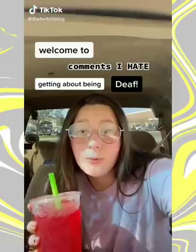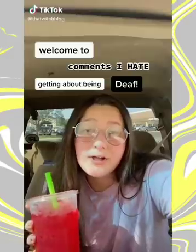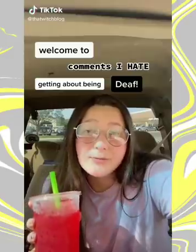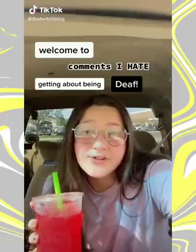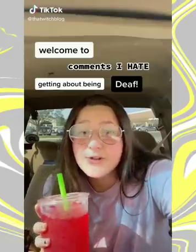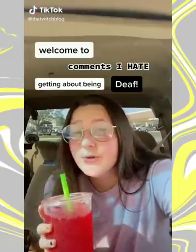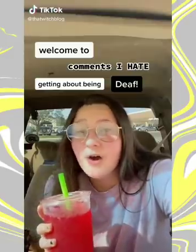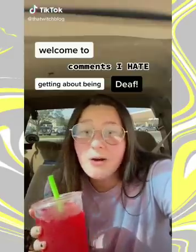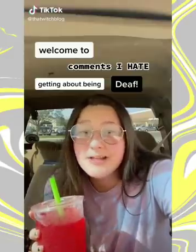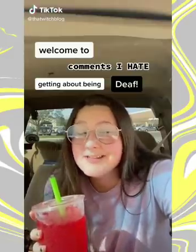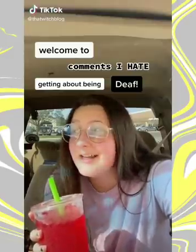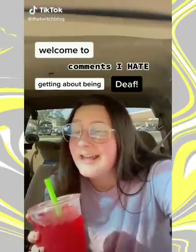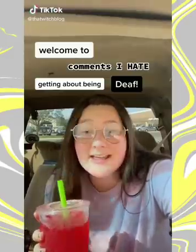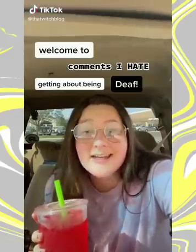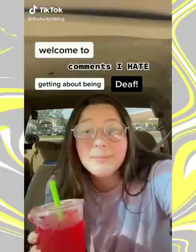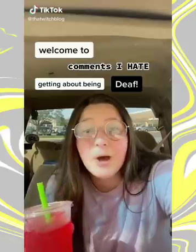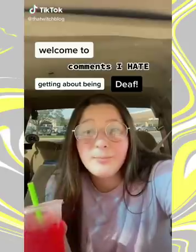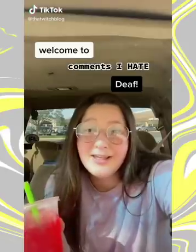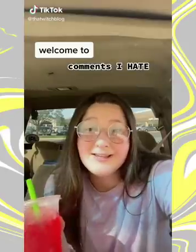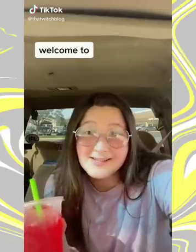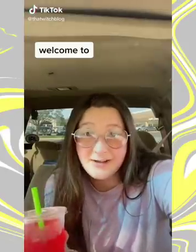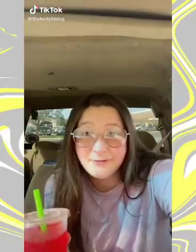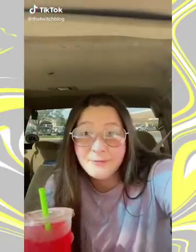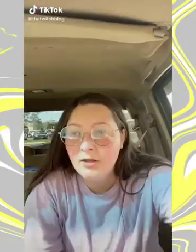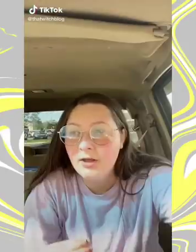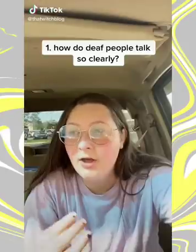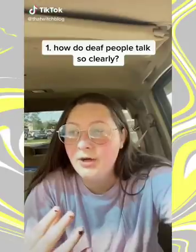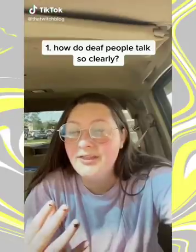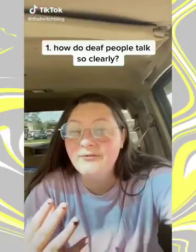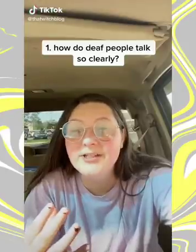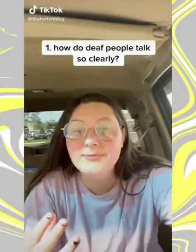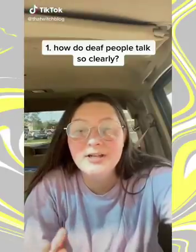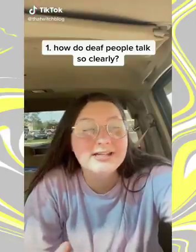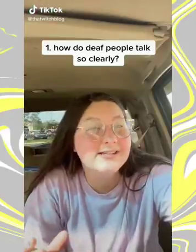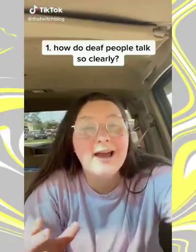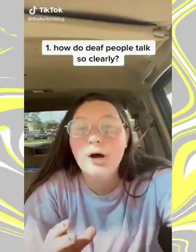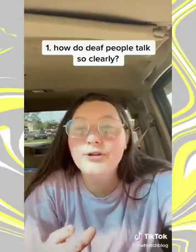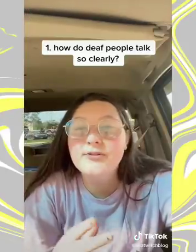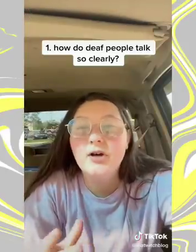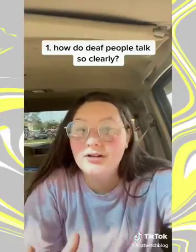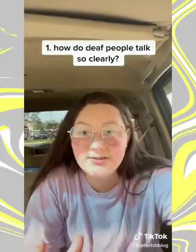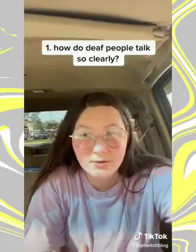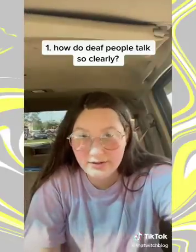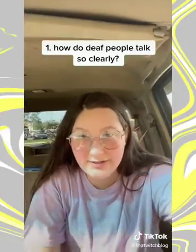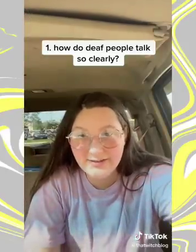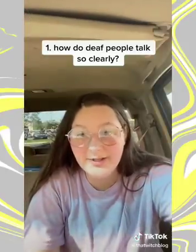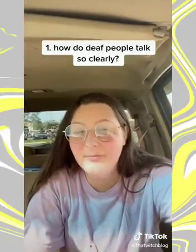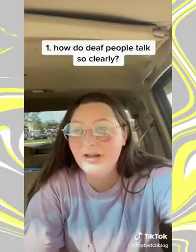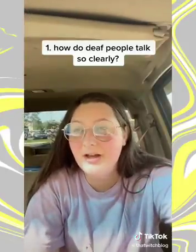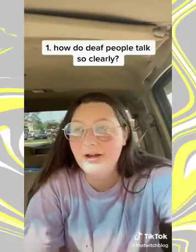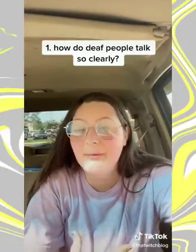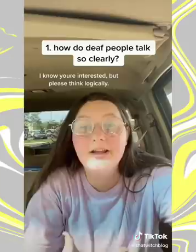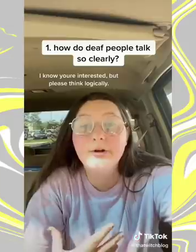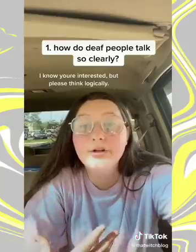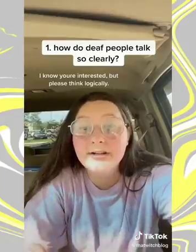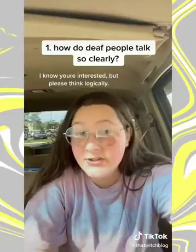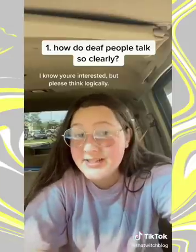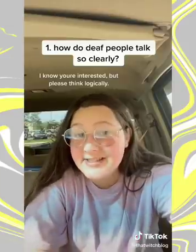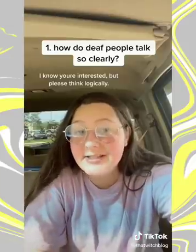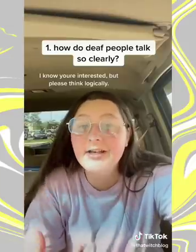Welcome to Comments I Hate Getting About Being Deaf. Okay, the first one is, how do you talk so clearly? I know you're interested,